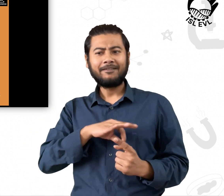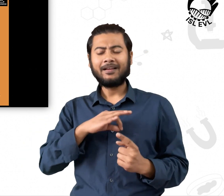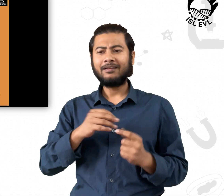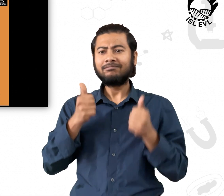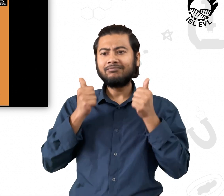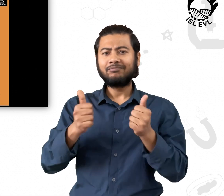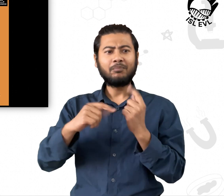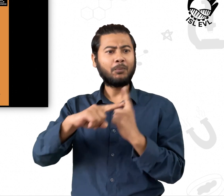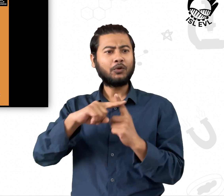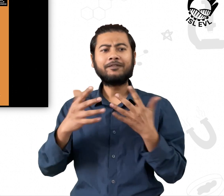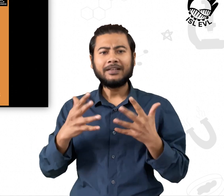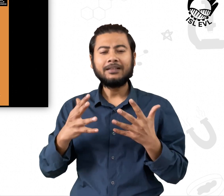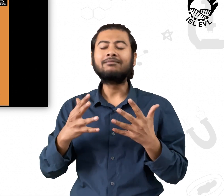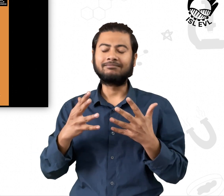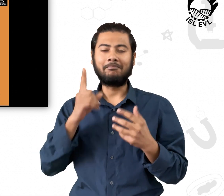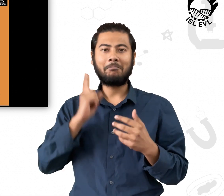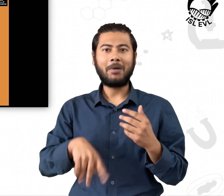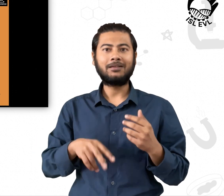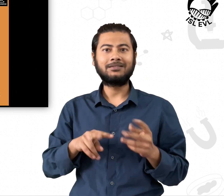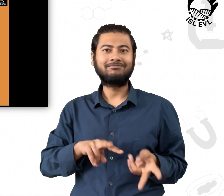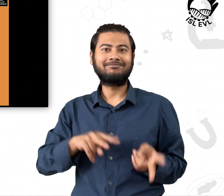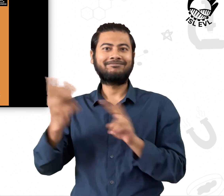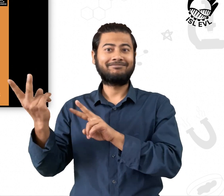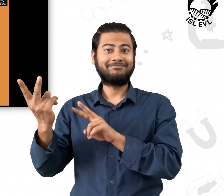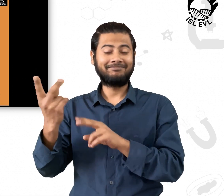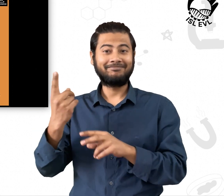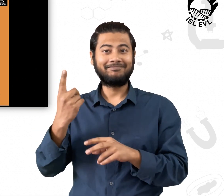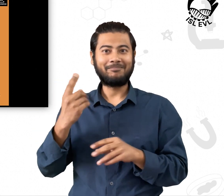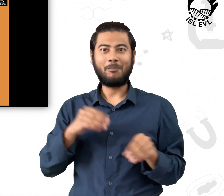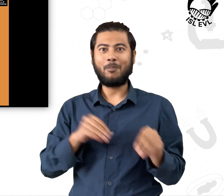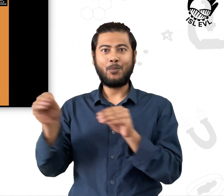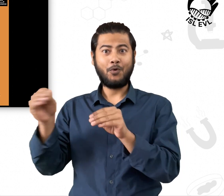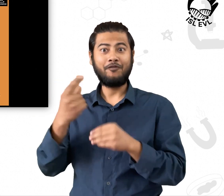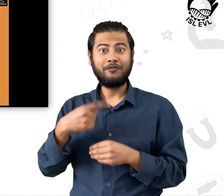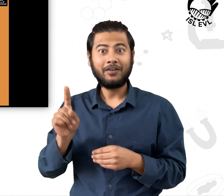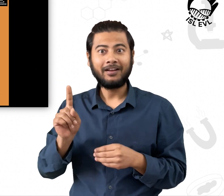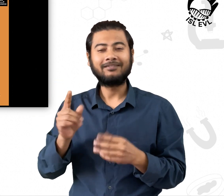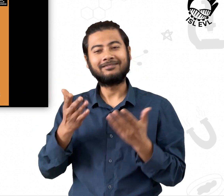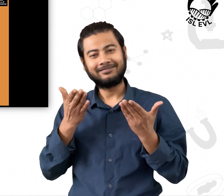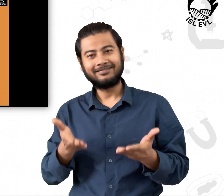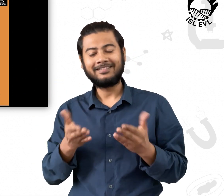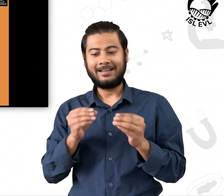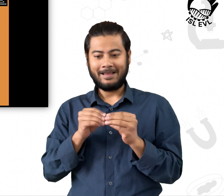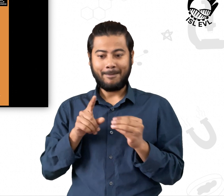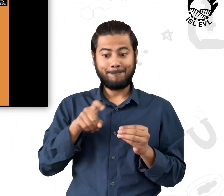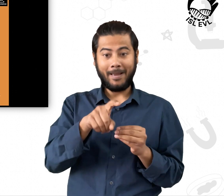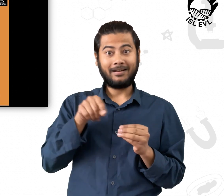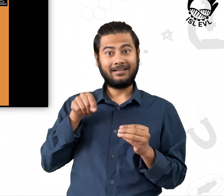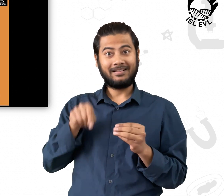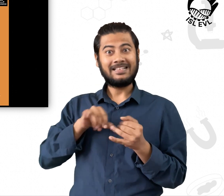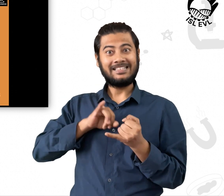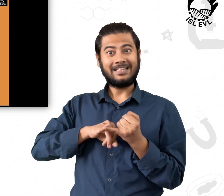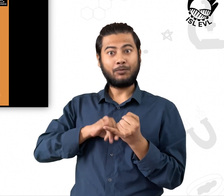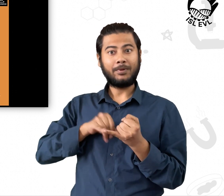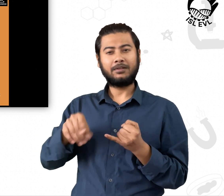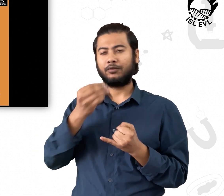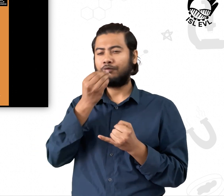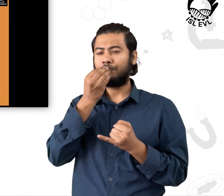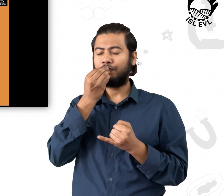current residence aren't favorable, I should be looking for a better place and move out, shouldn't I? Exactly,